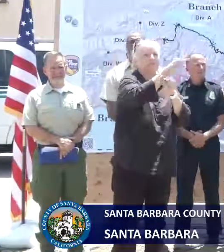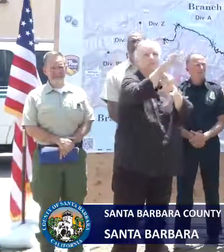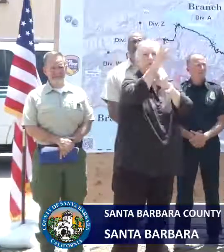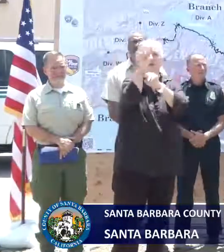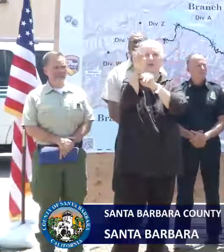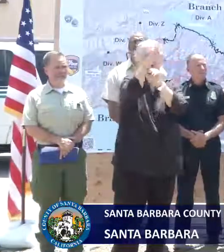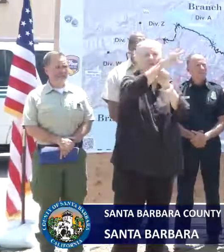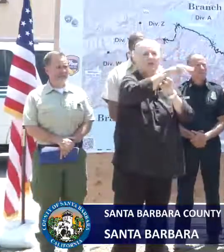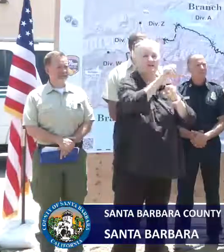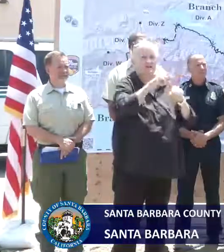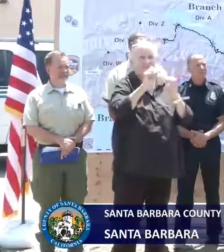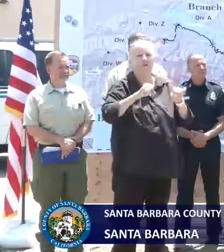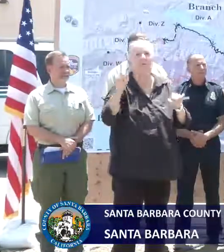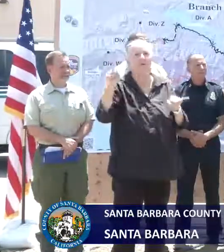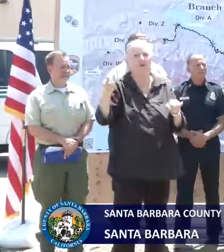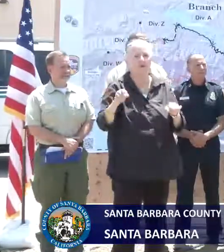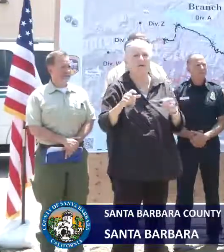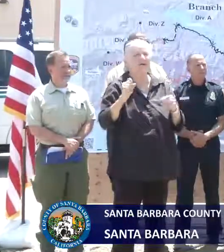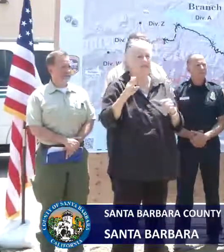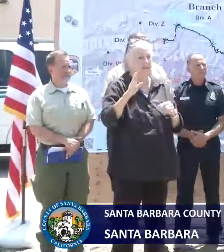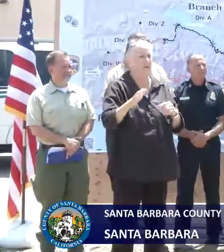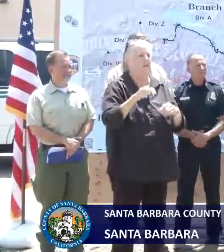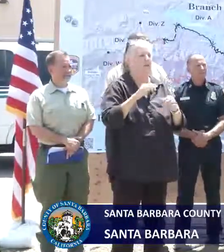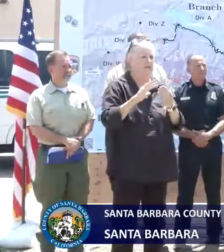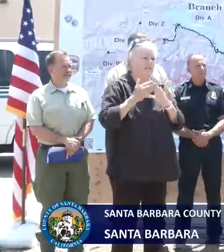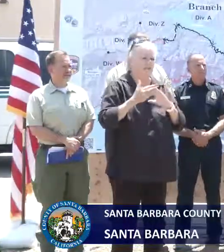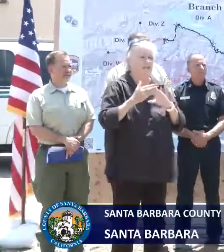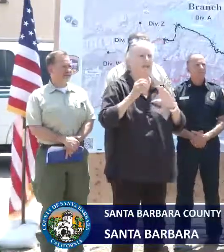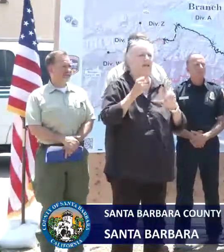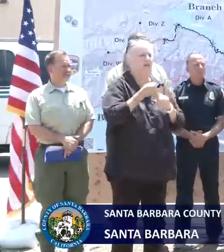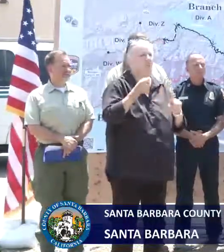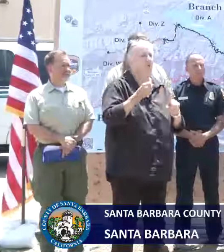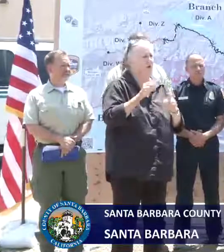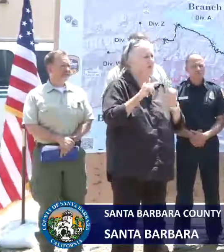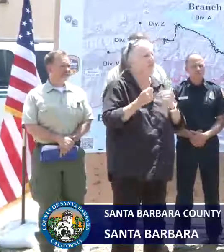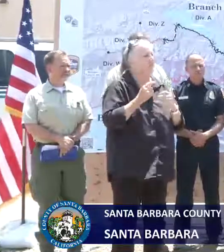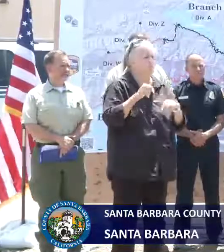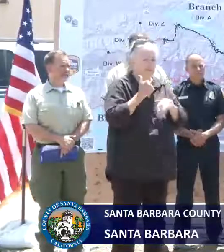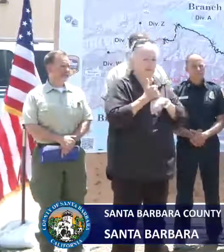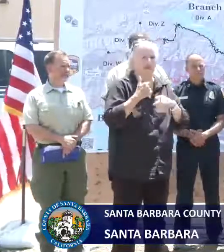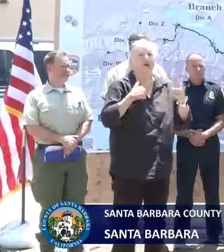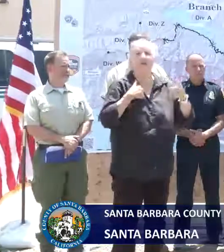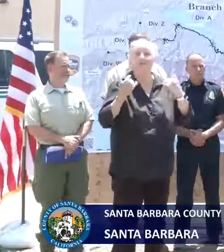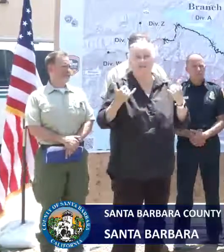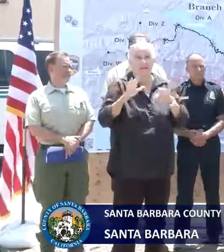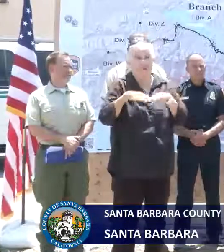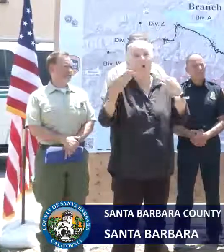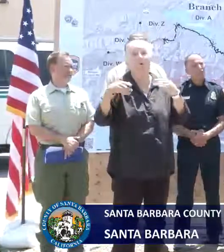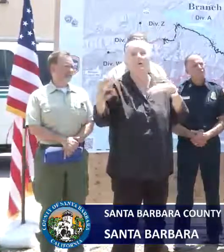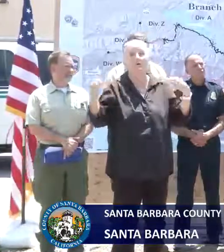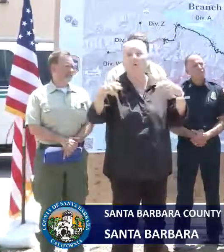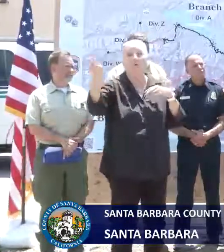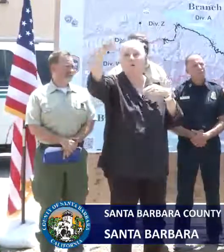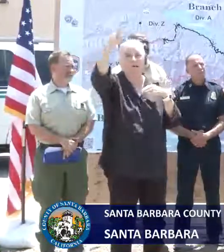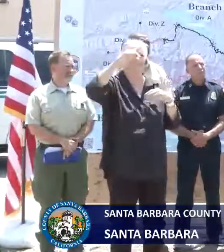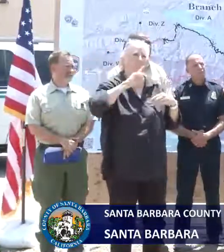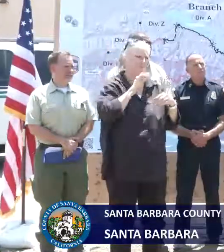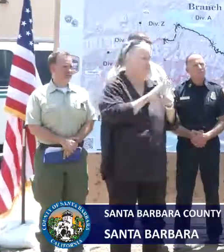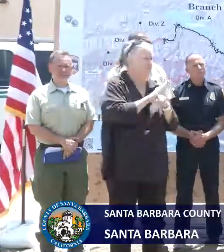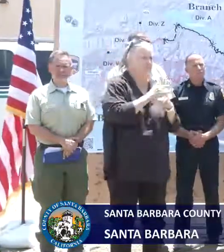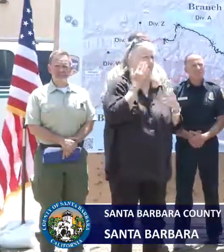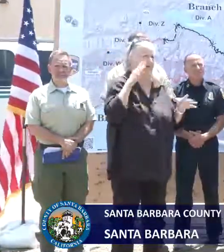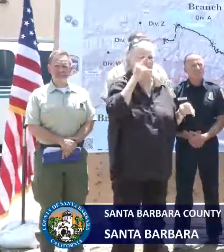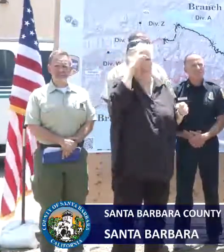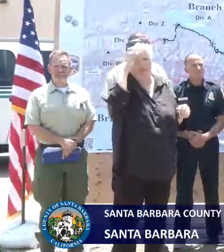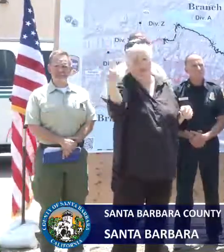days ago. Santa Barbara City Strike Team was able to put that in for us. We did open up the road today. I'm not sure about the business. That's up